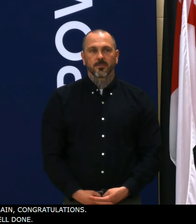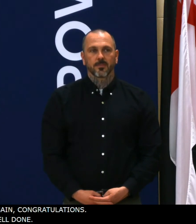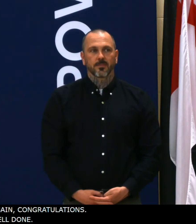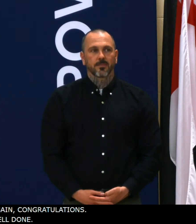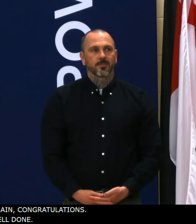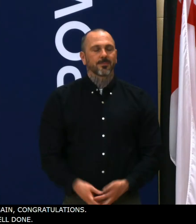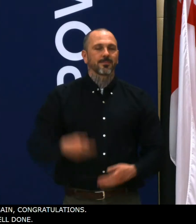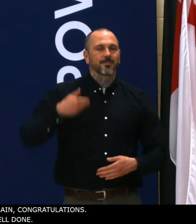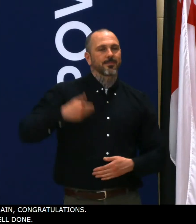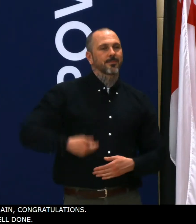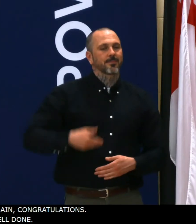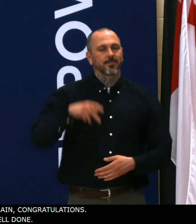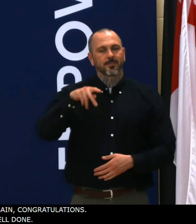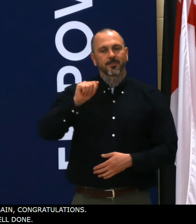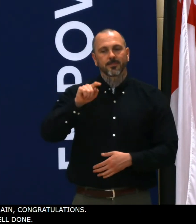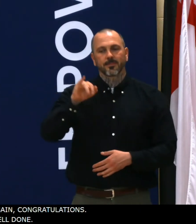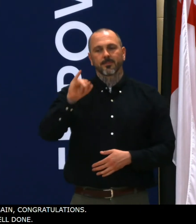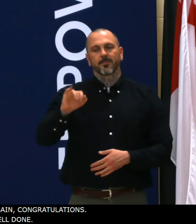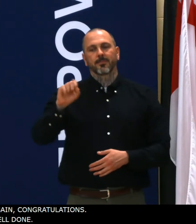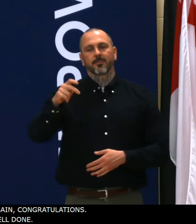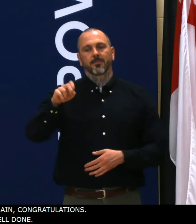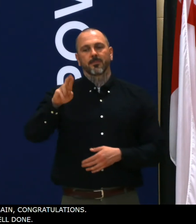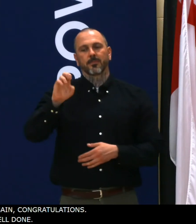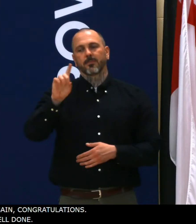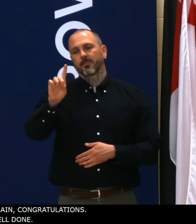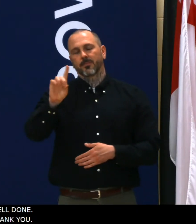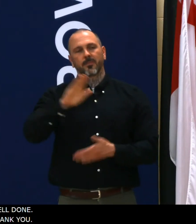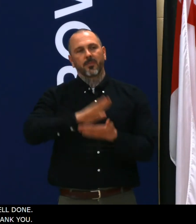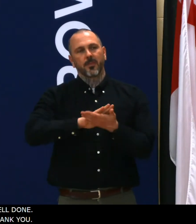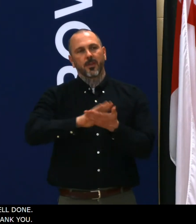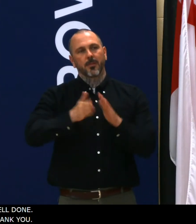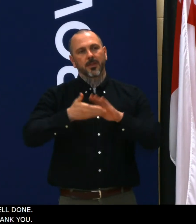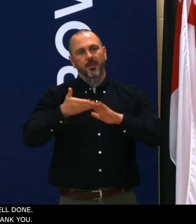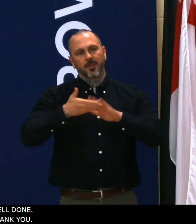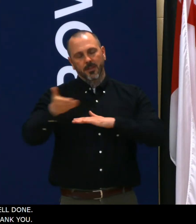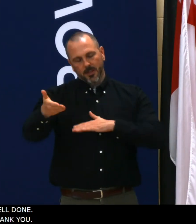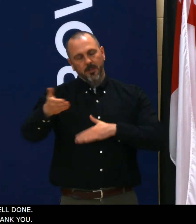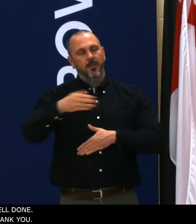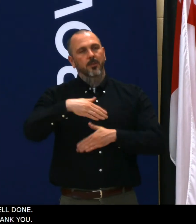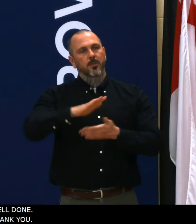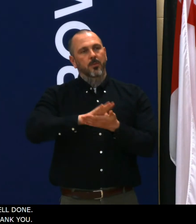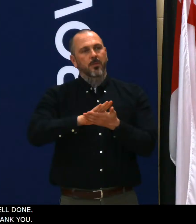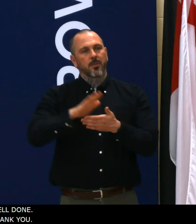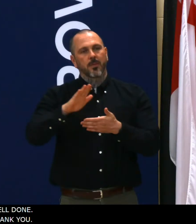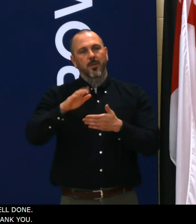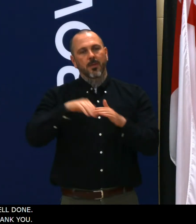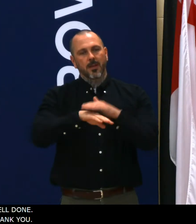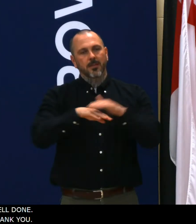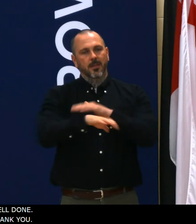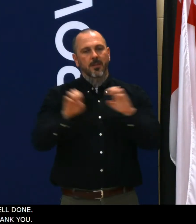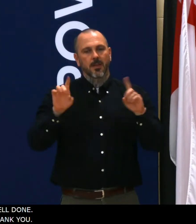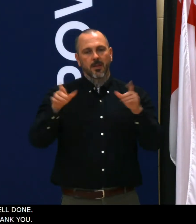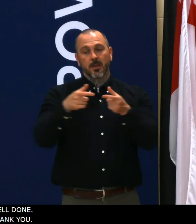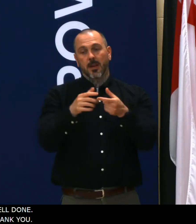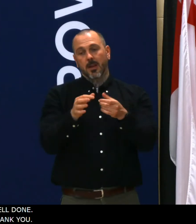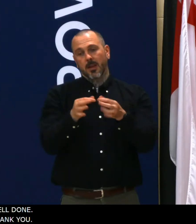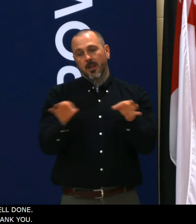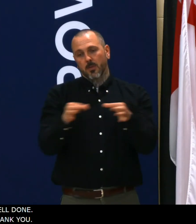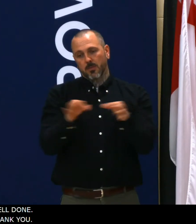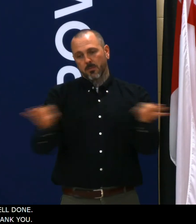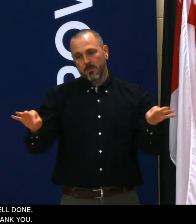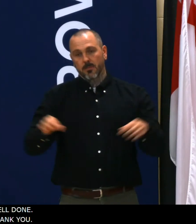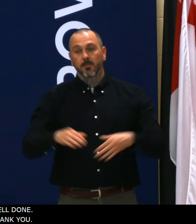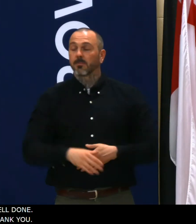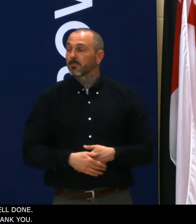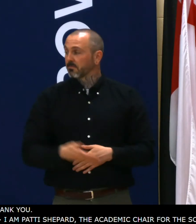I am Patty Shepard, the Academic Chair for the School of Access, Education, and Language. Mr. President, I present to you